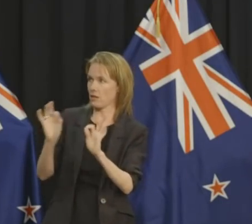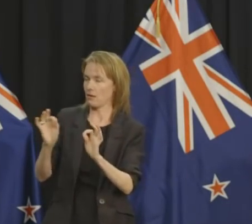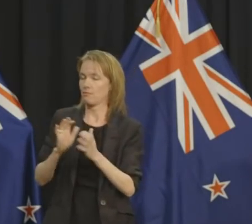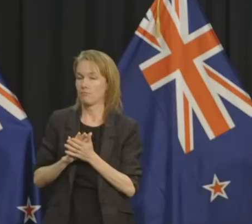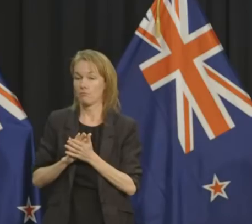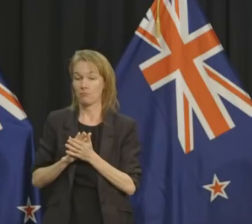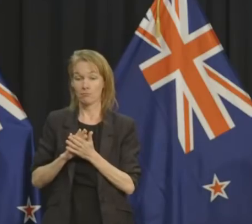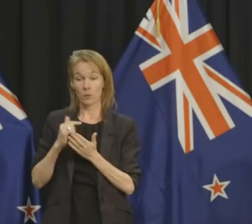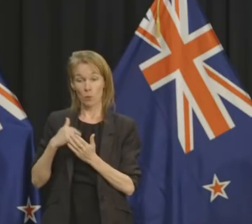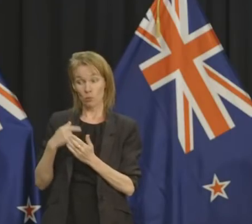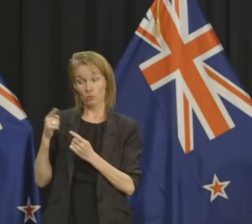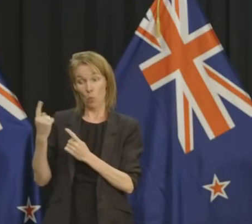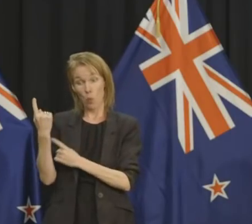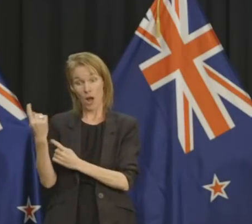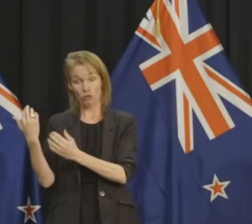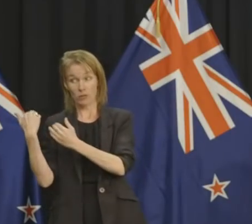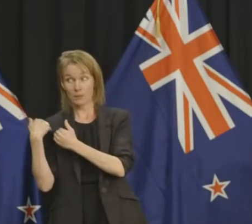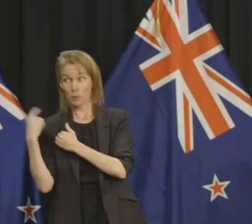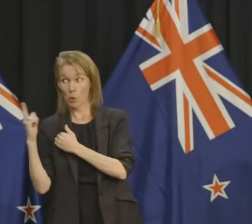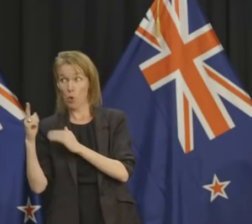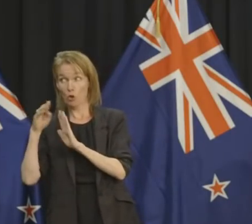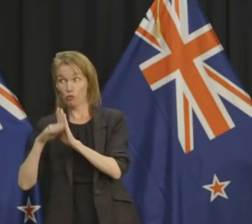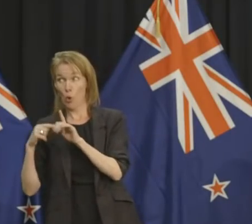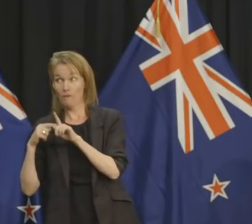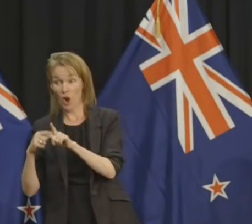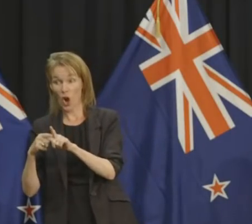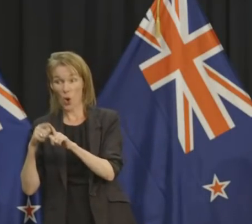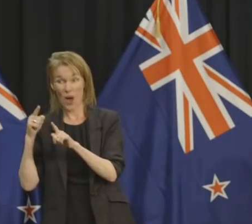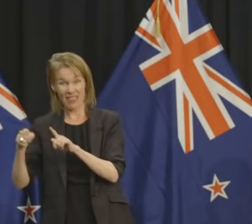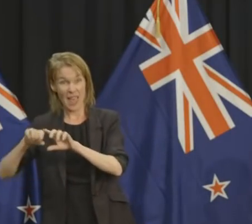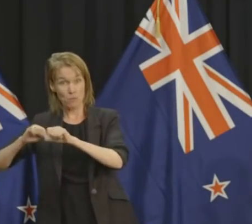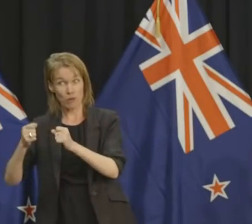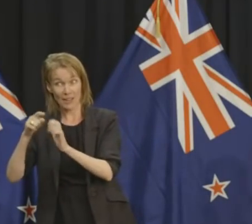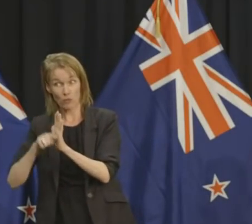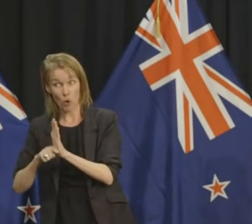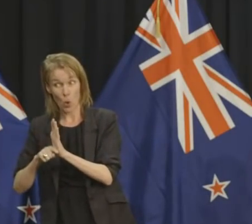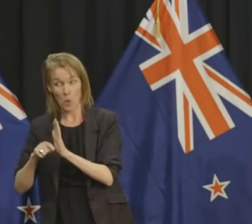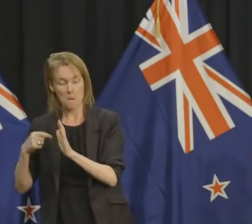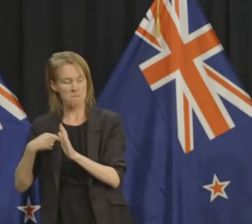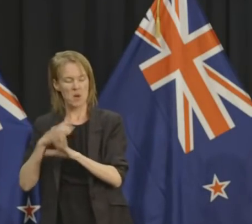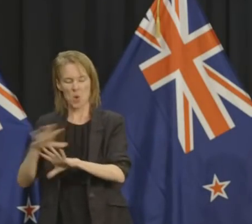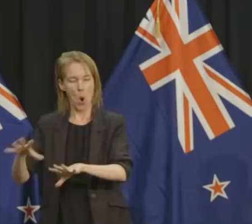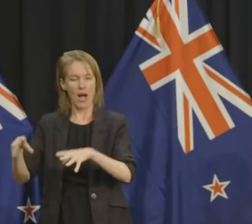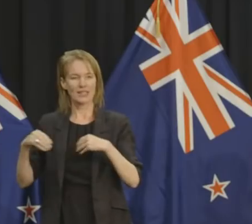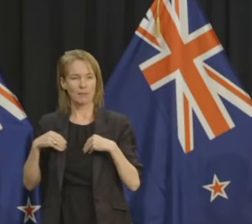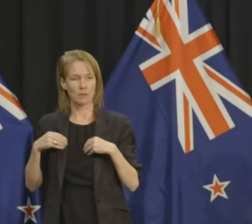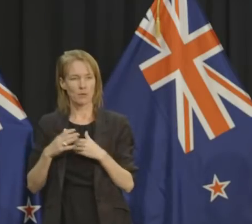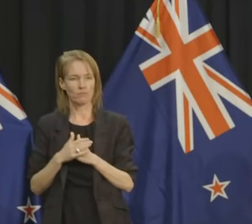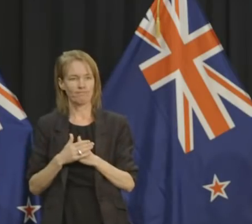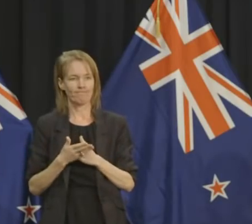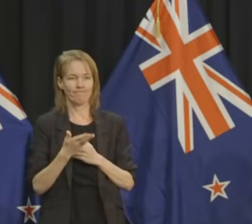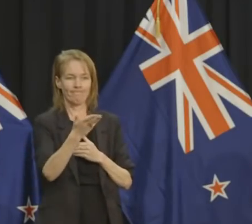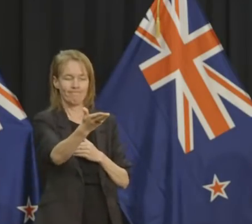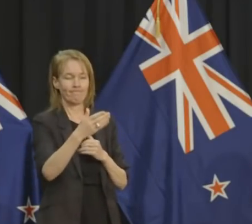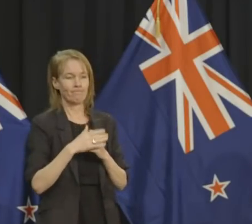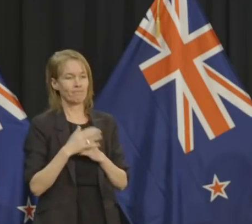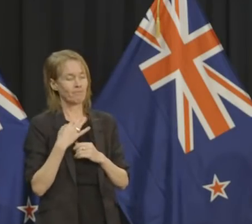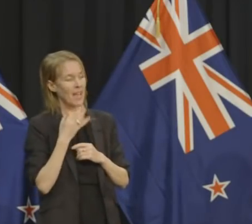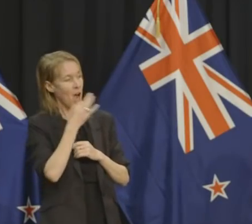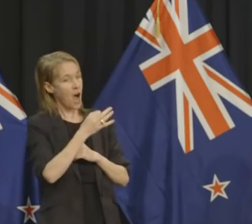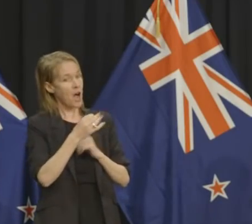person did not follow the rules, and that is not acceptable. Can I ask for your reaction on Hamish Walker deciding not to stand at the